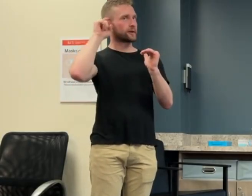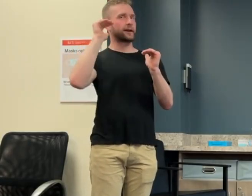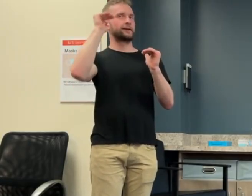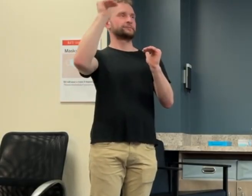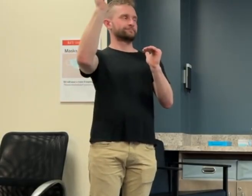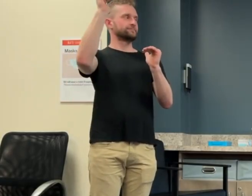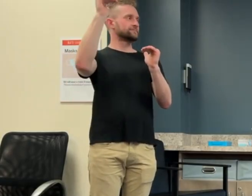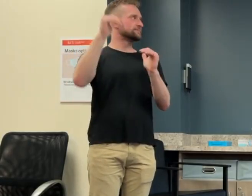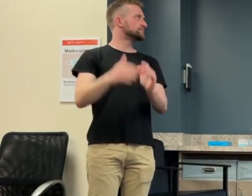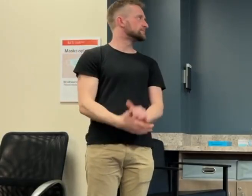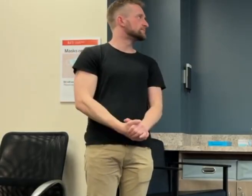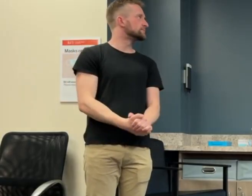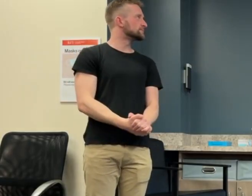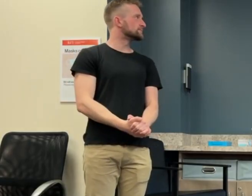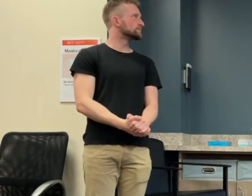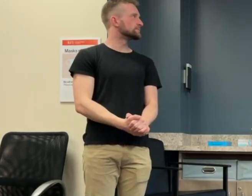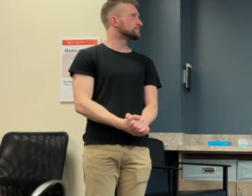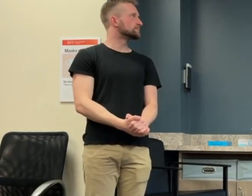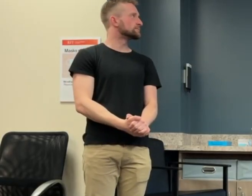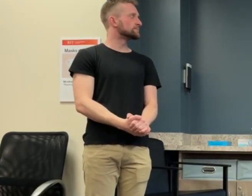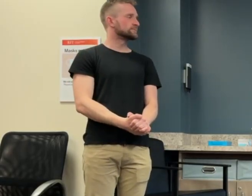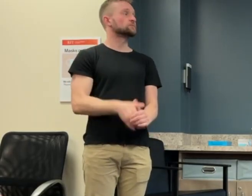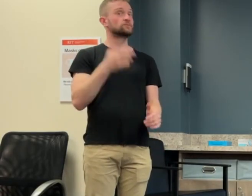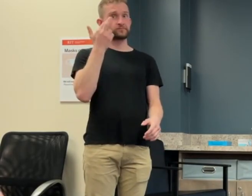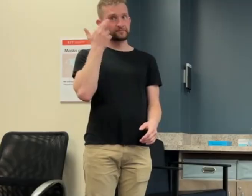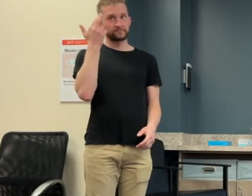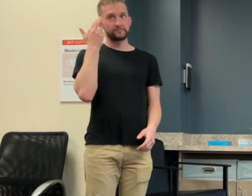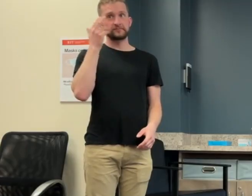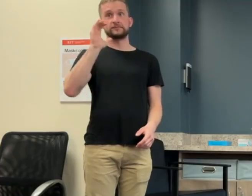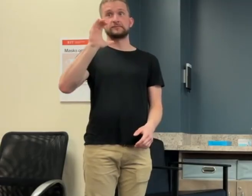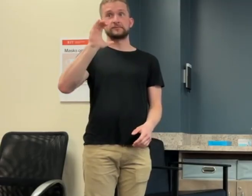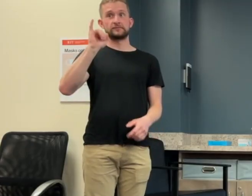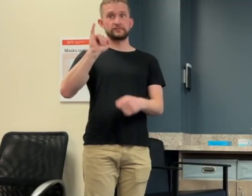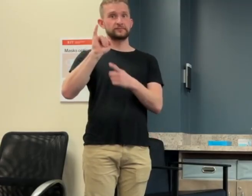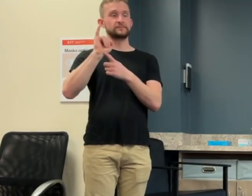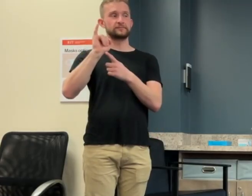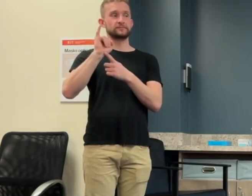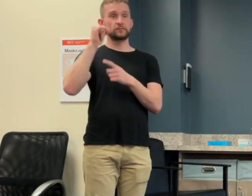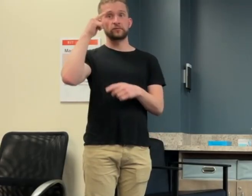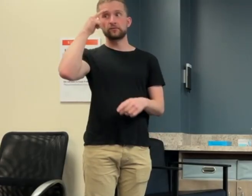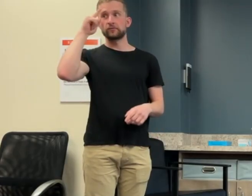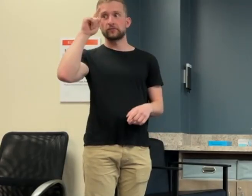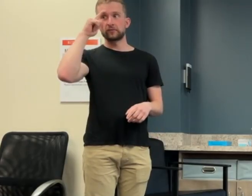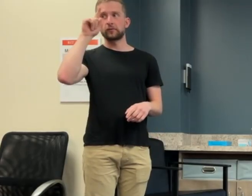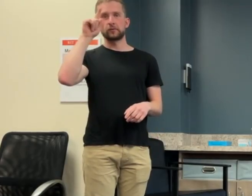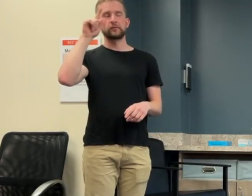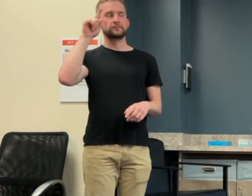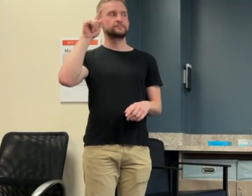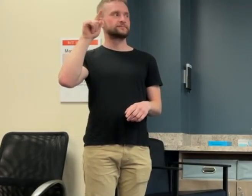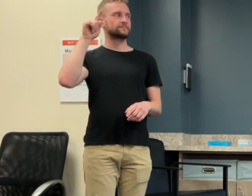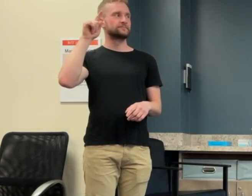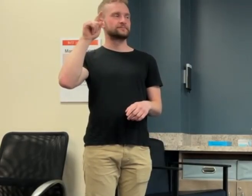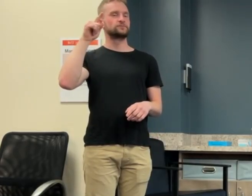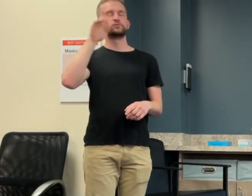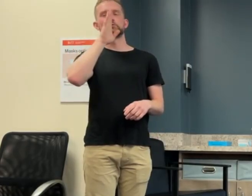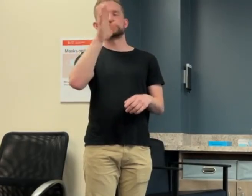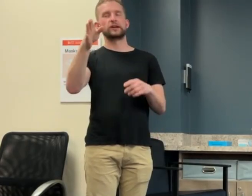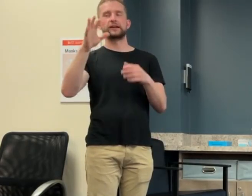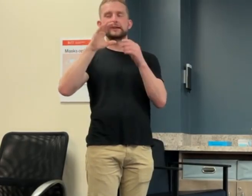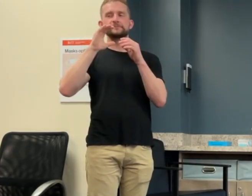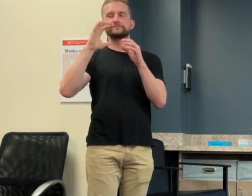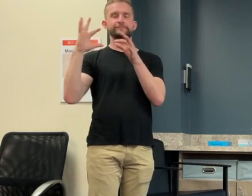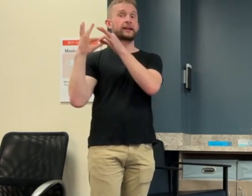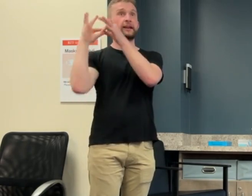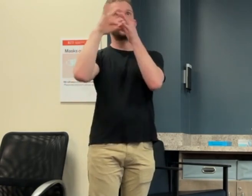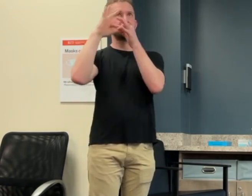And the reason for this is that a cochlear implant is directly stimulating the auditory nerve, Versus